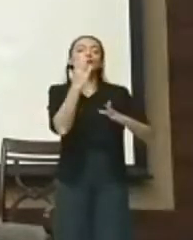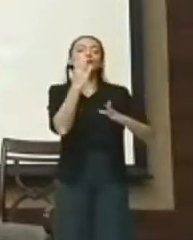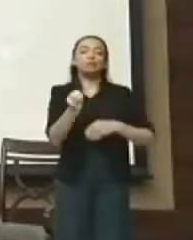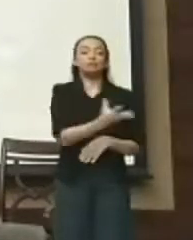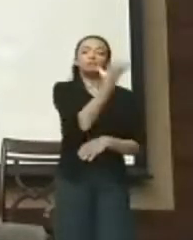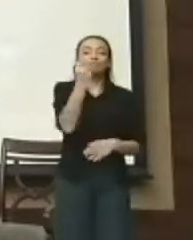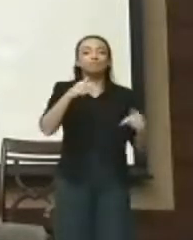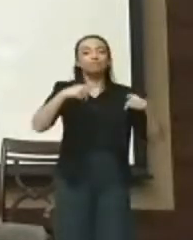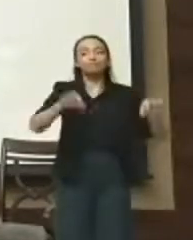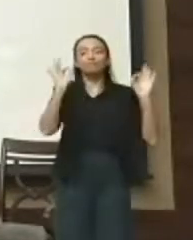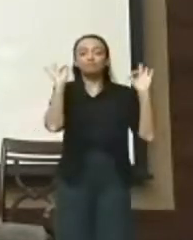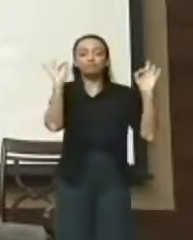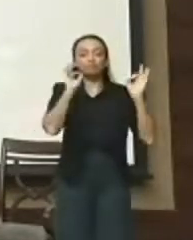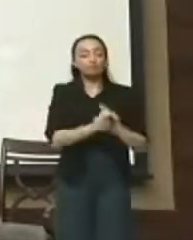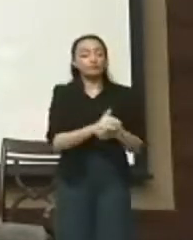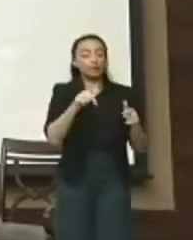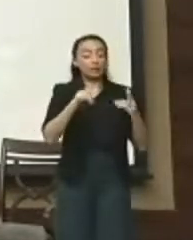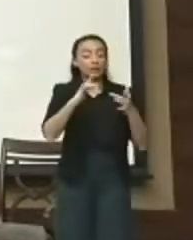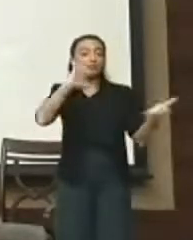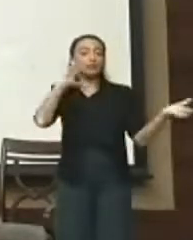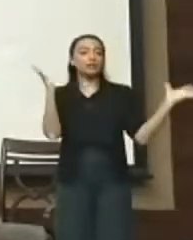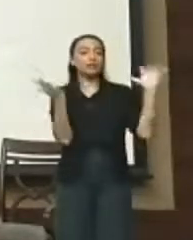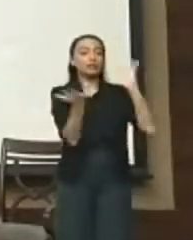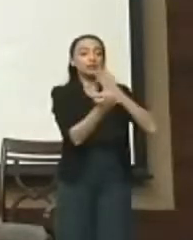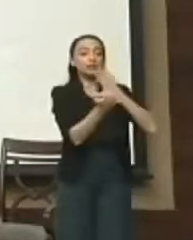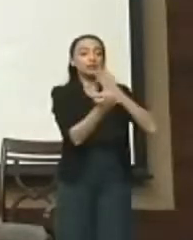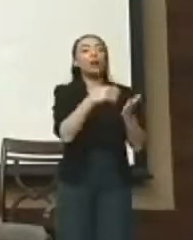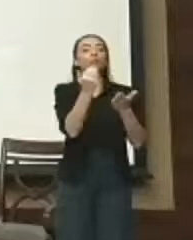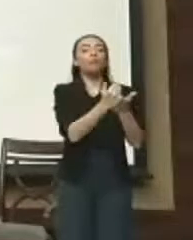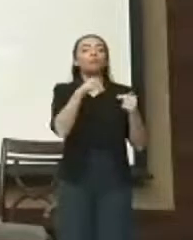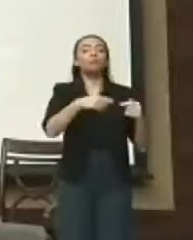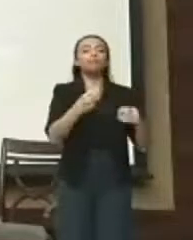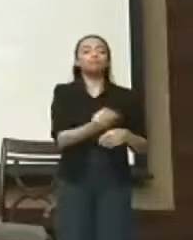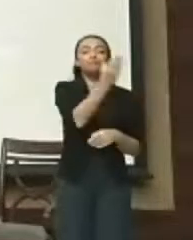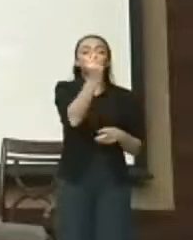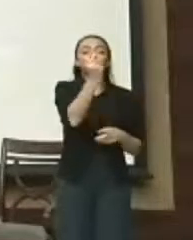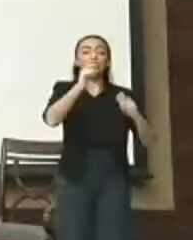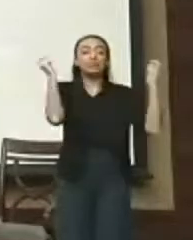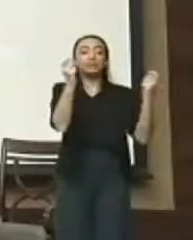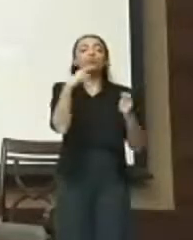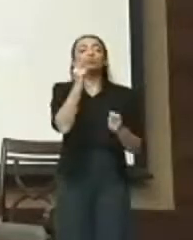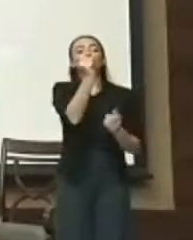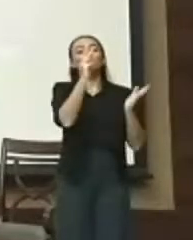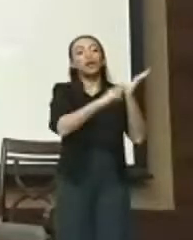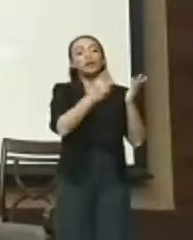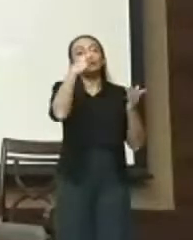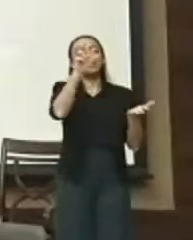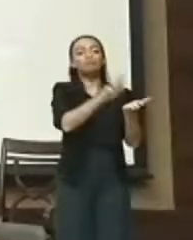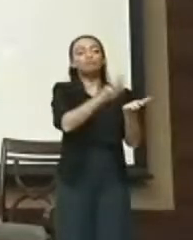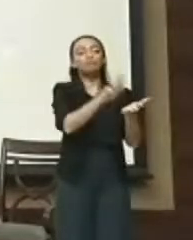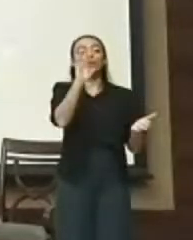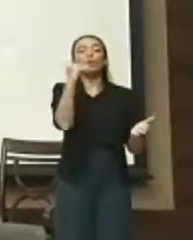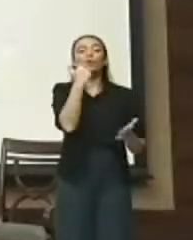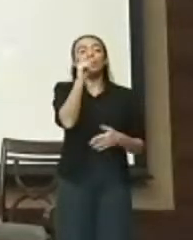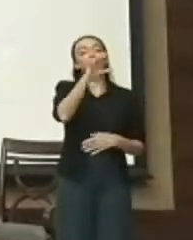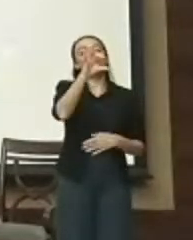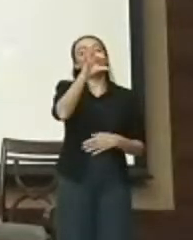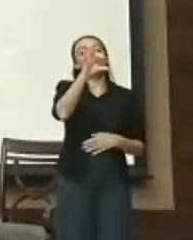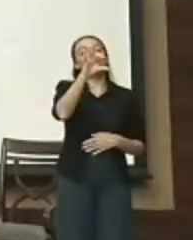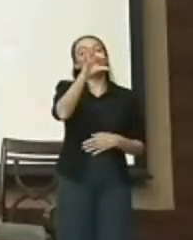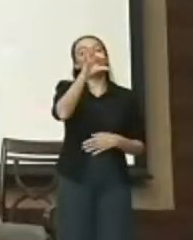Day. This is an international observance promoted by the United Nations since